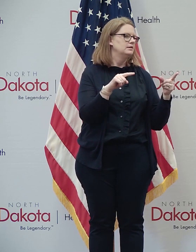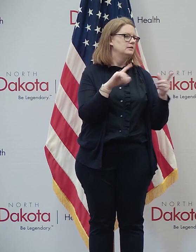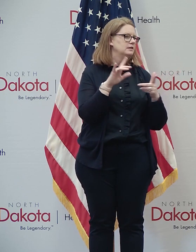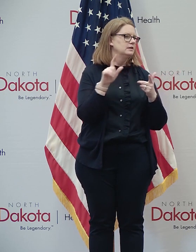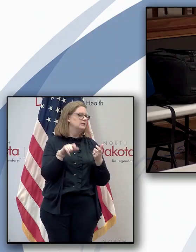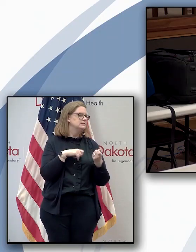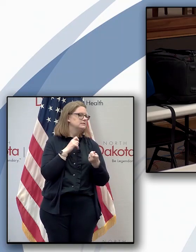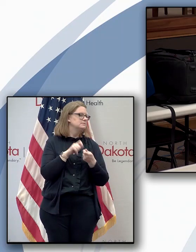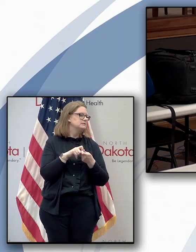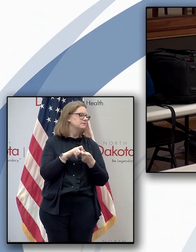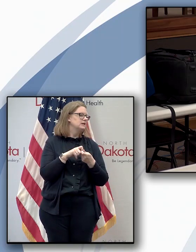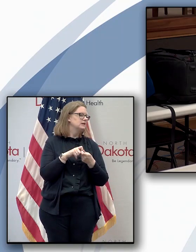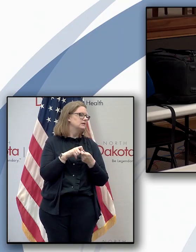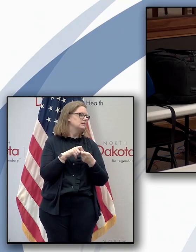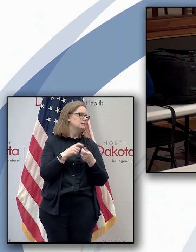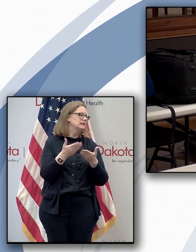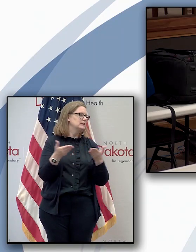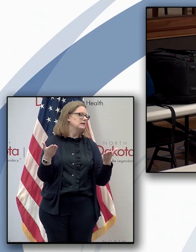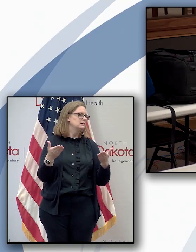love around.